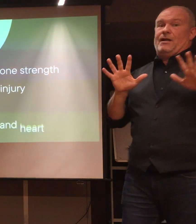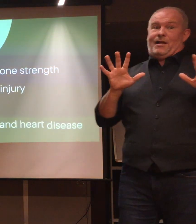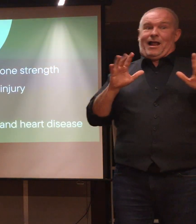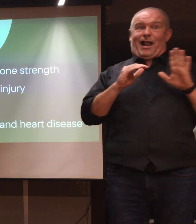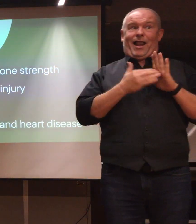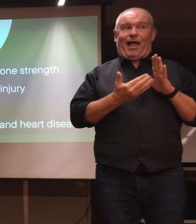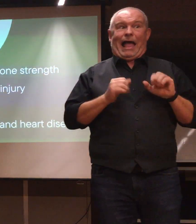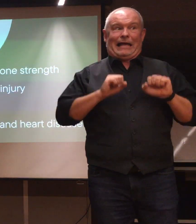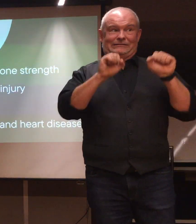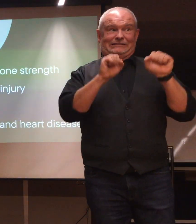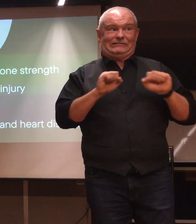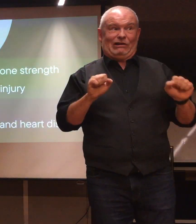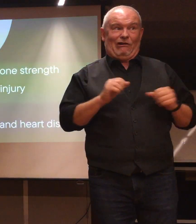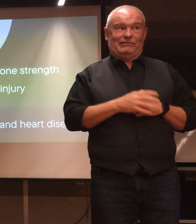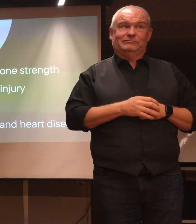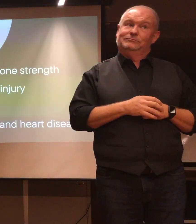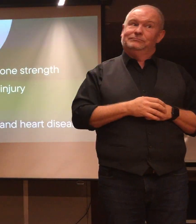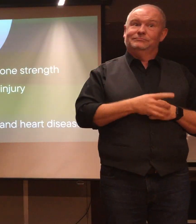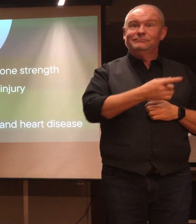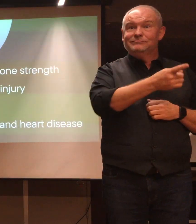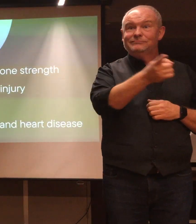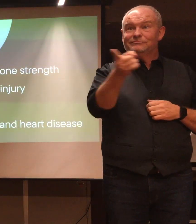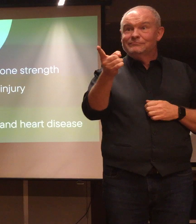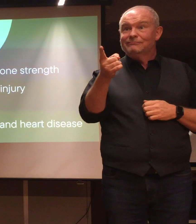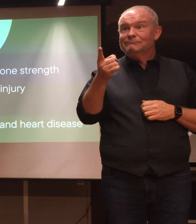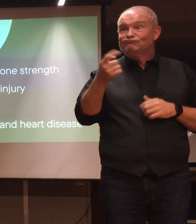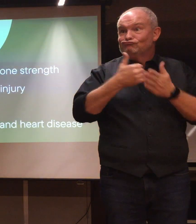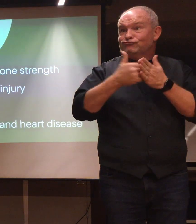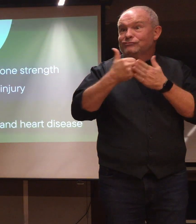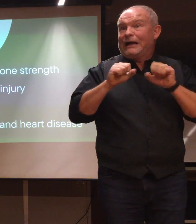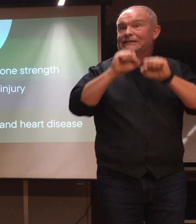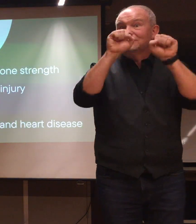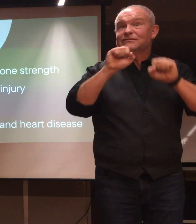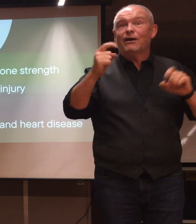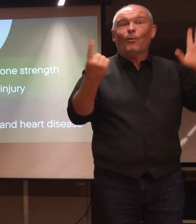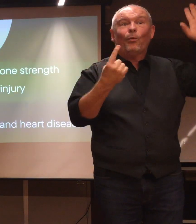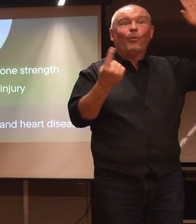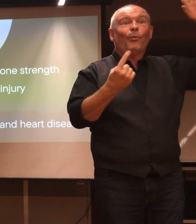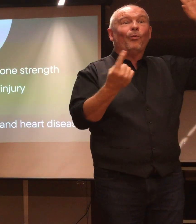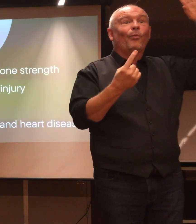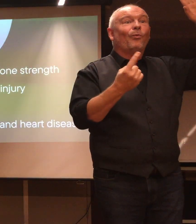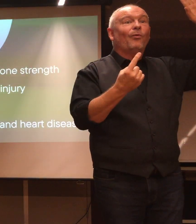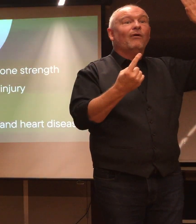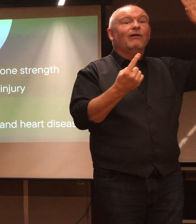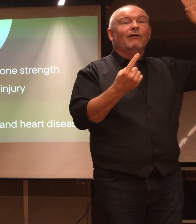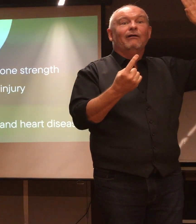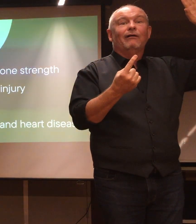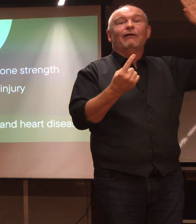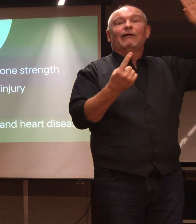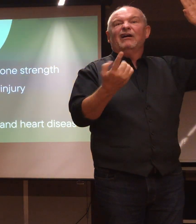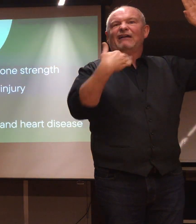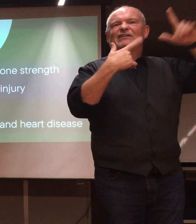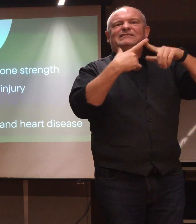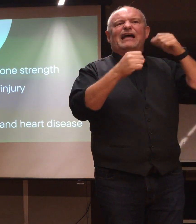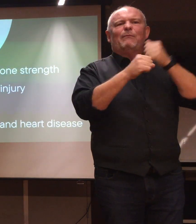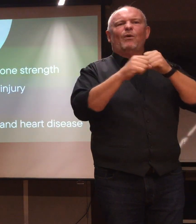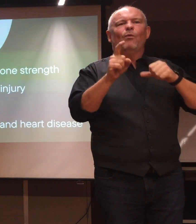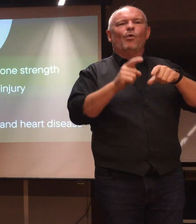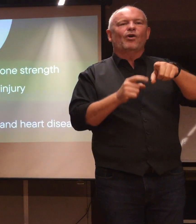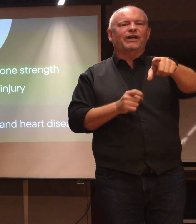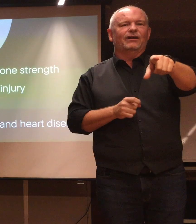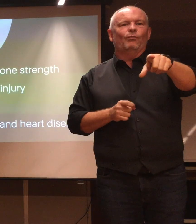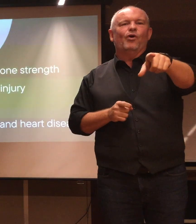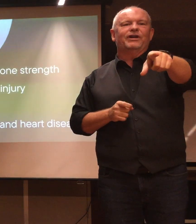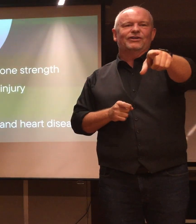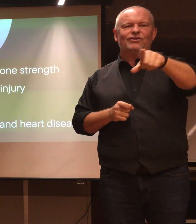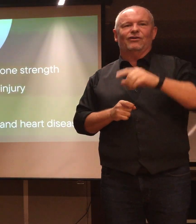Okay, exercise. Does anyone do any kind of exercise here? Can we give an example? Yeah?